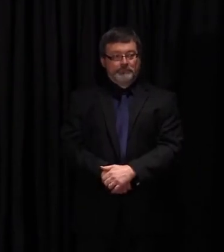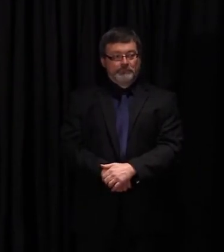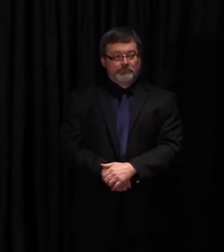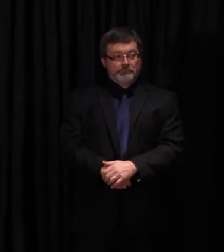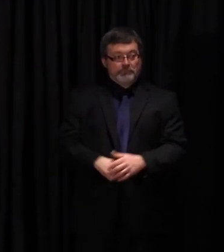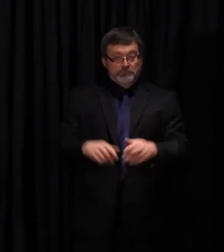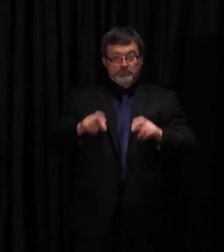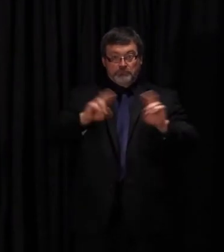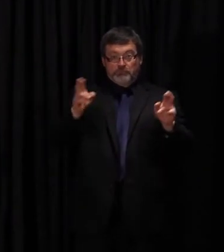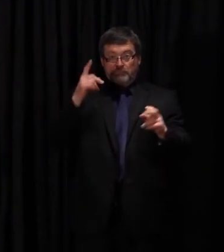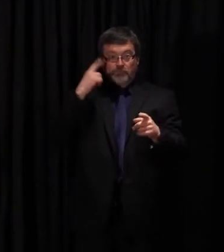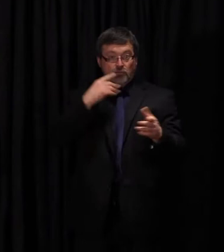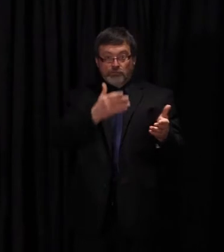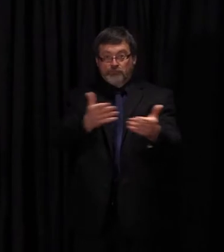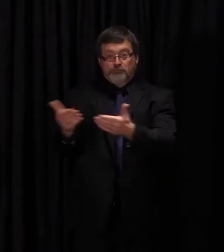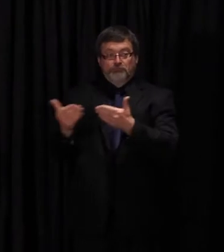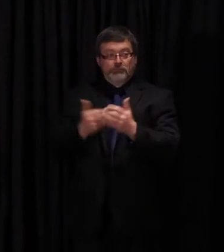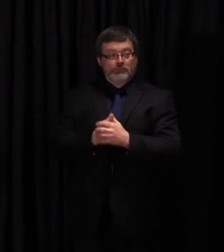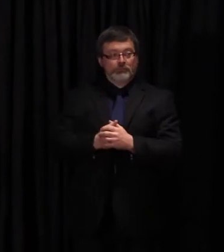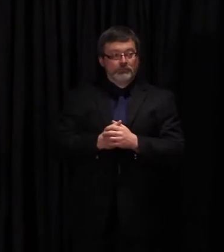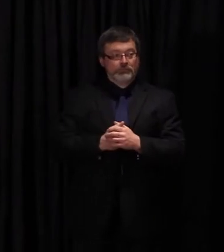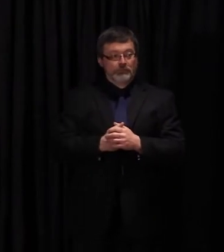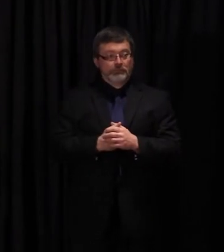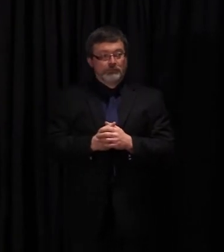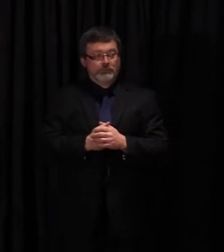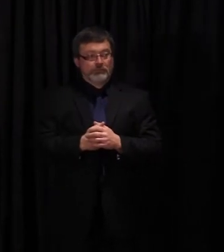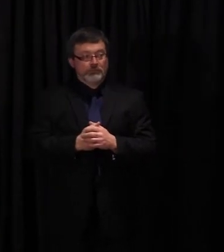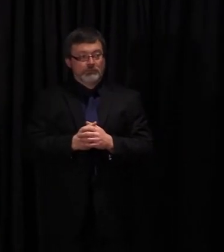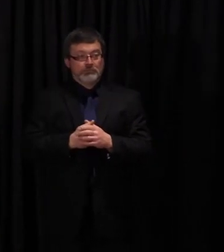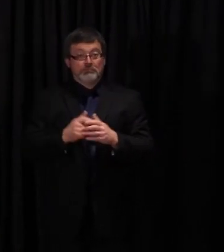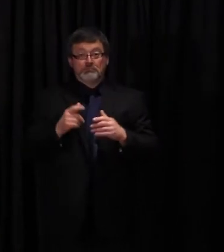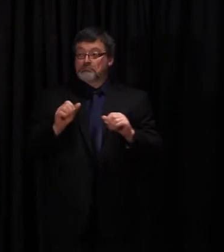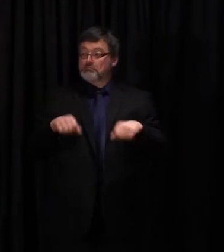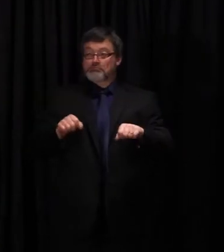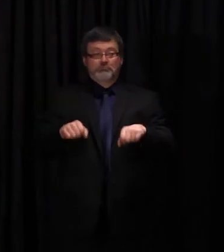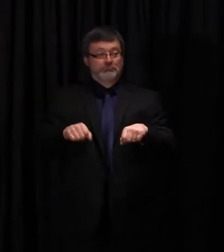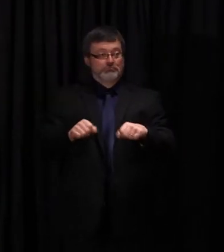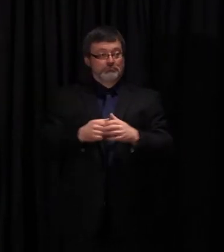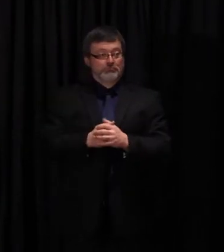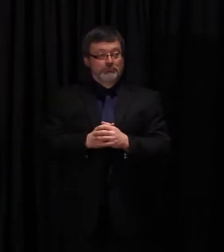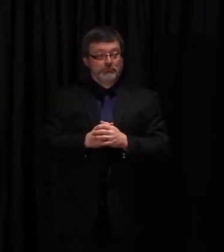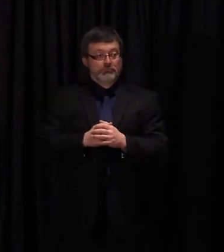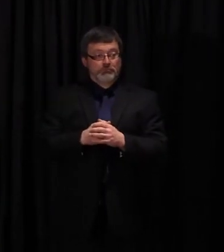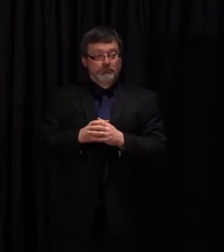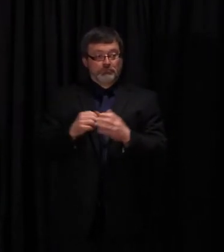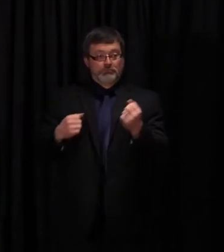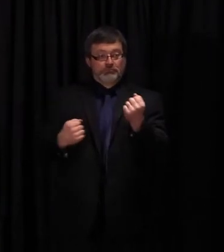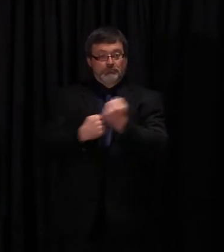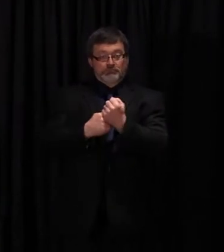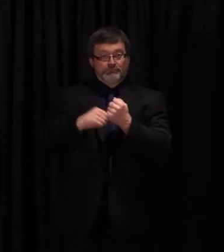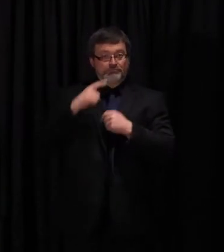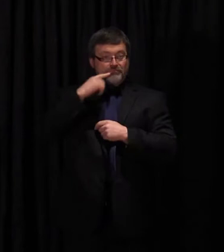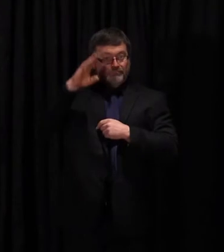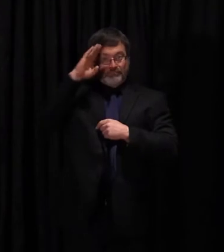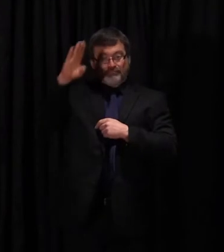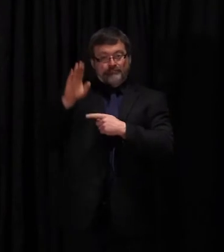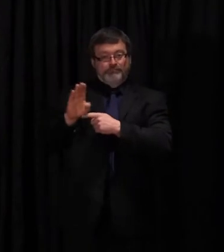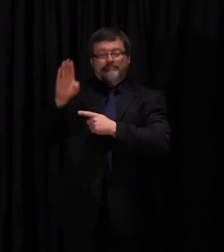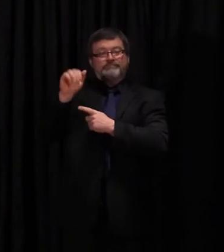question? Kindly unmute. All those in favor, please say aye.